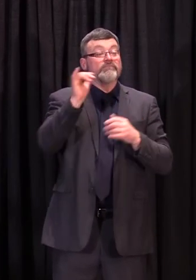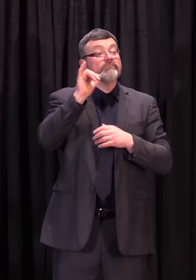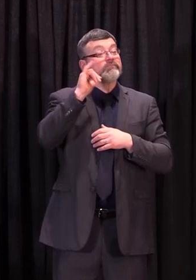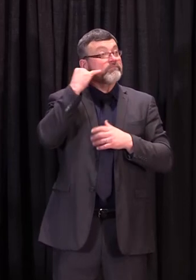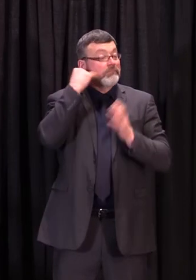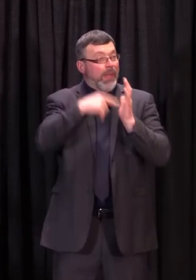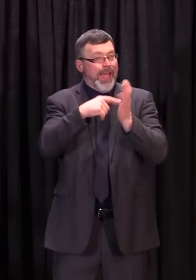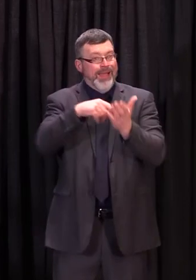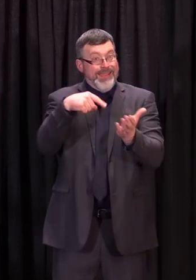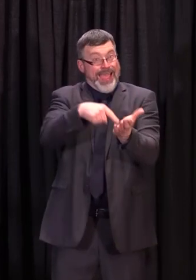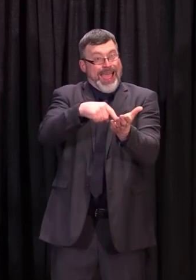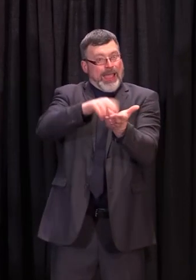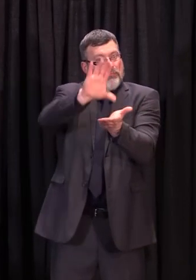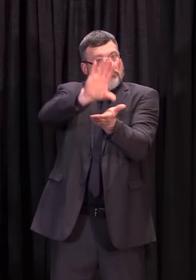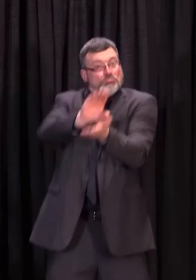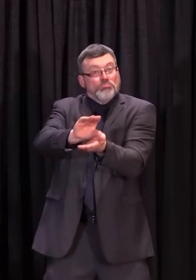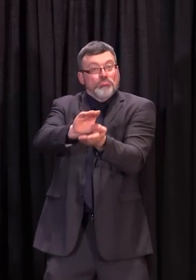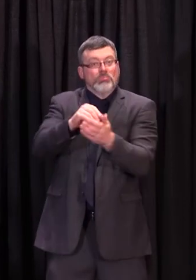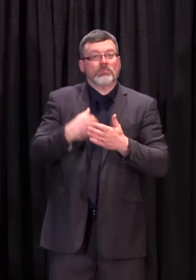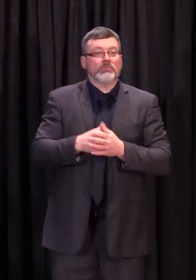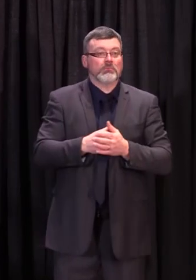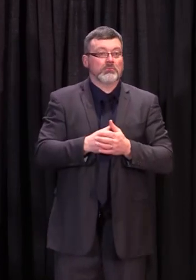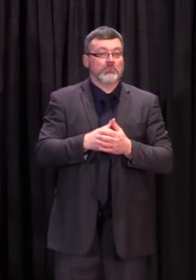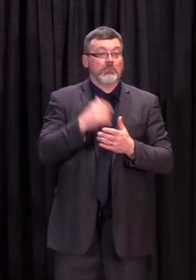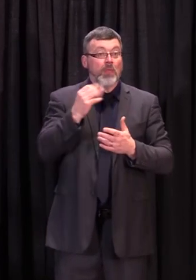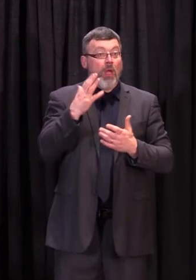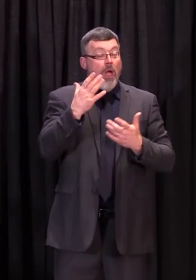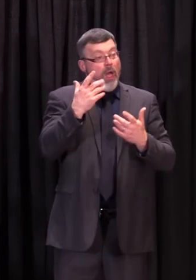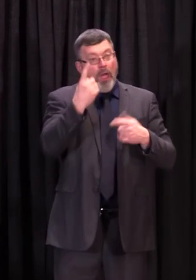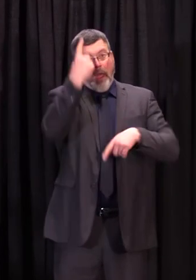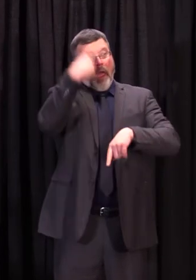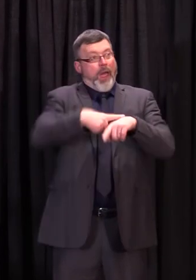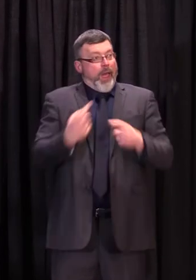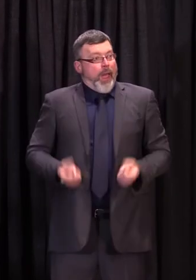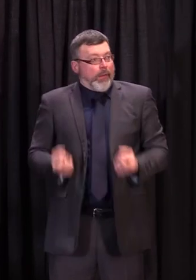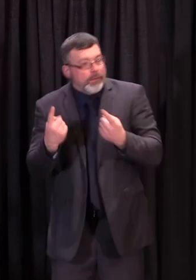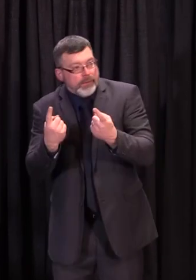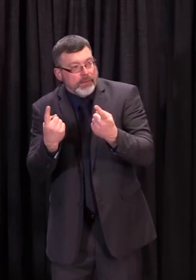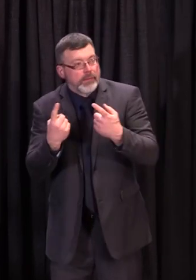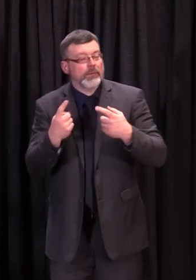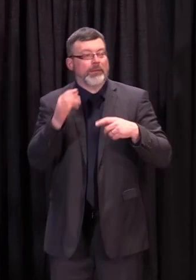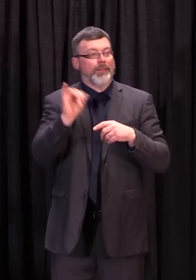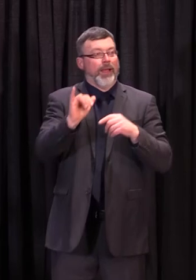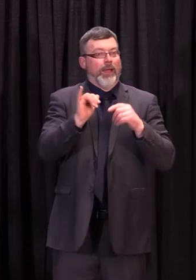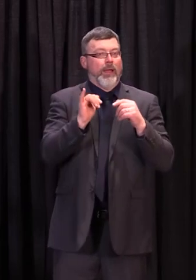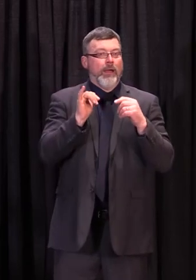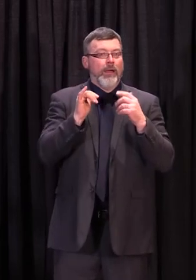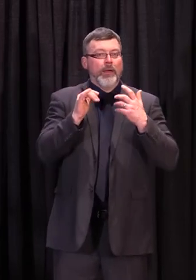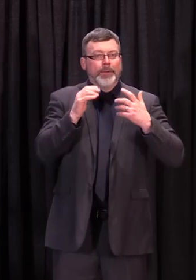one-time funds for one-time expenses to solve urgent needs and long-term challenges.